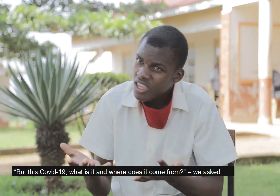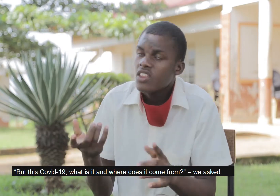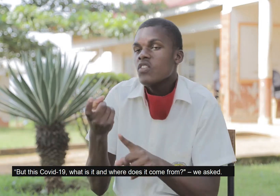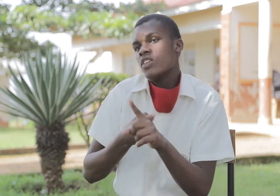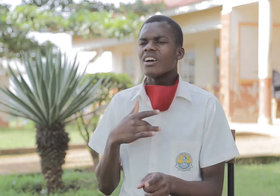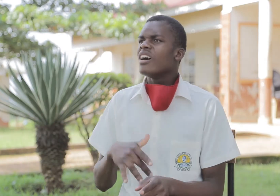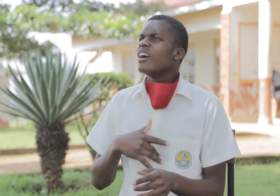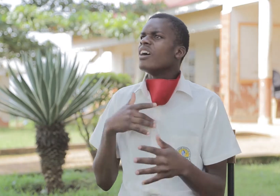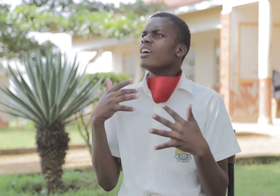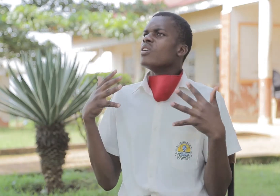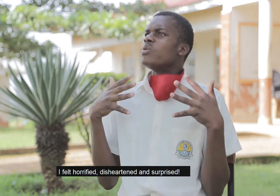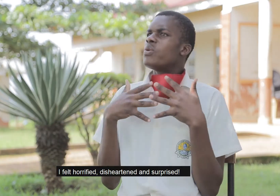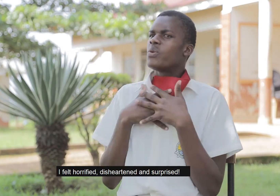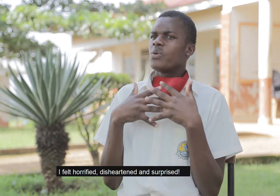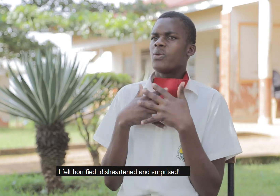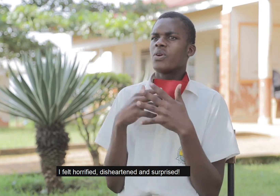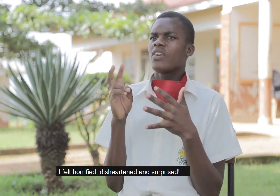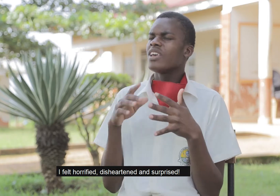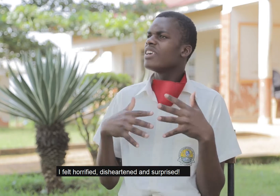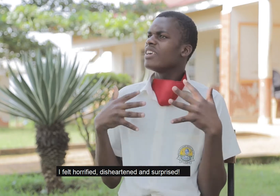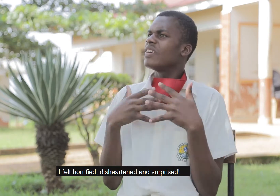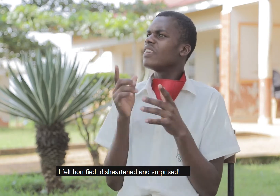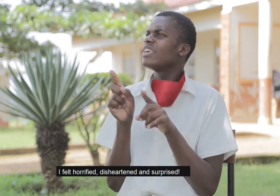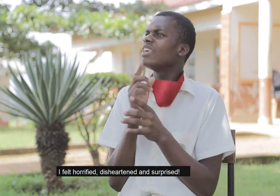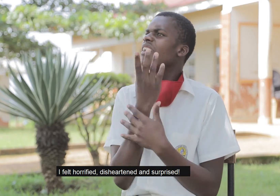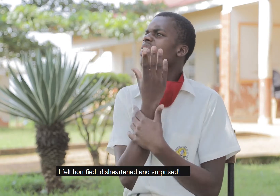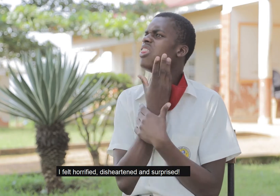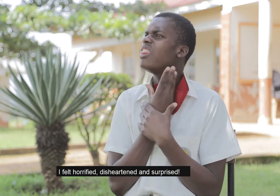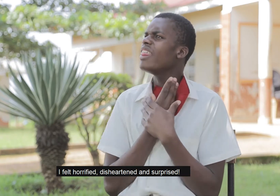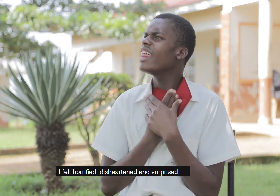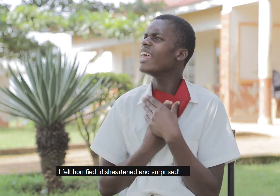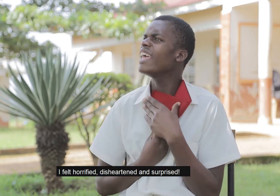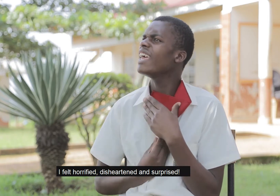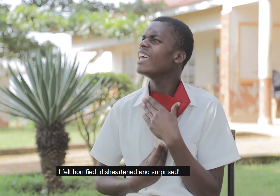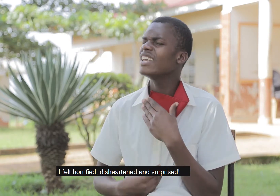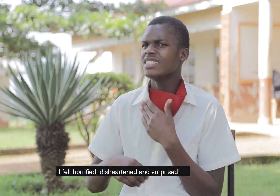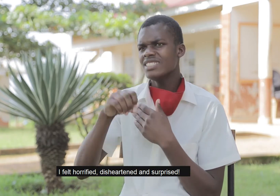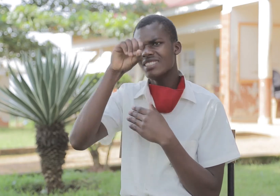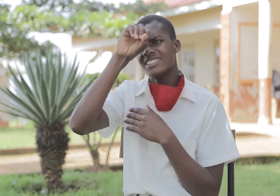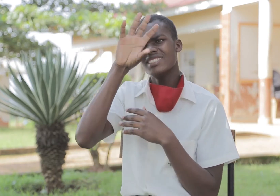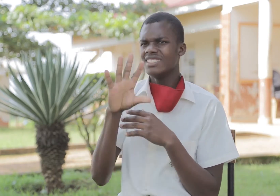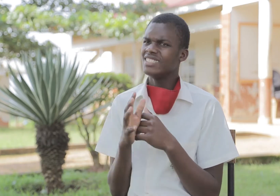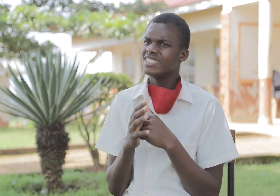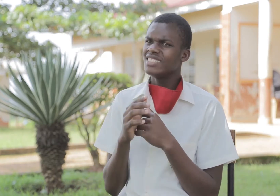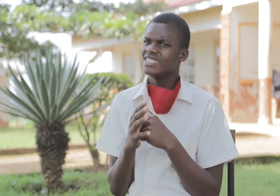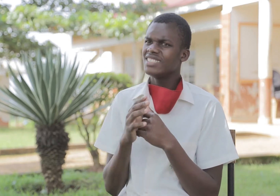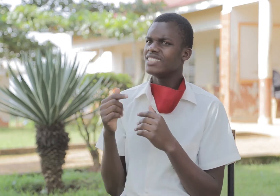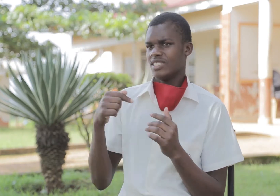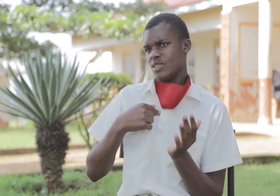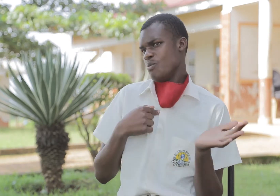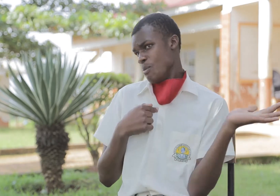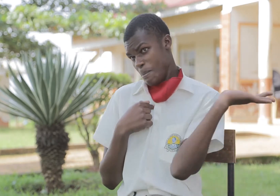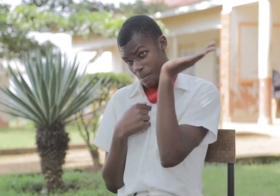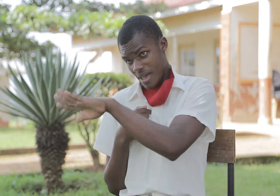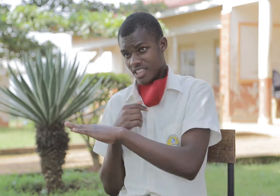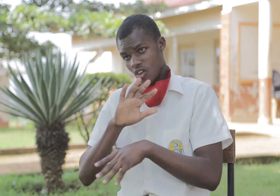asked. I felt horrified, disheartened, and surprised.